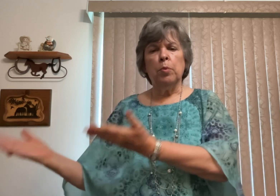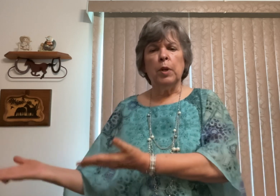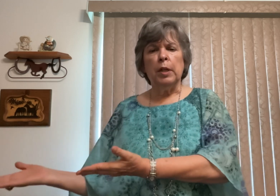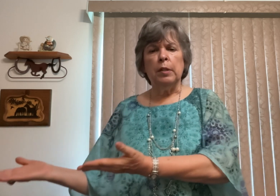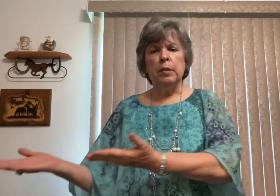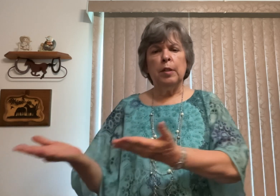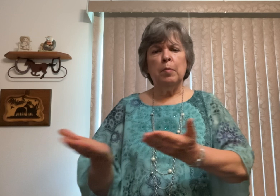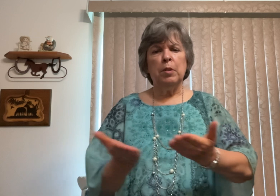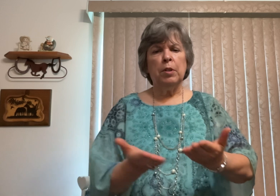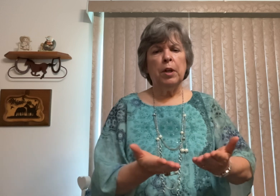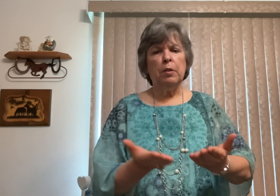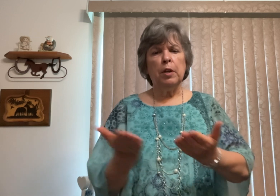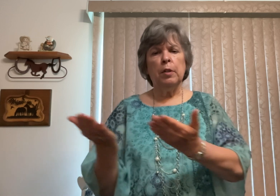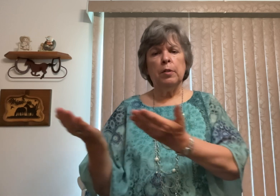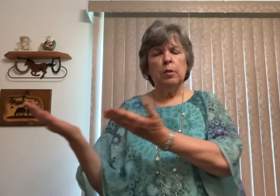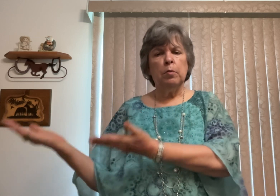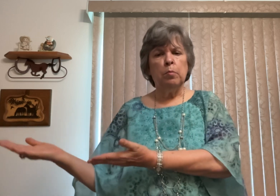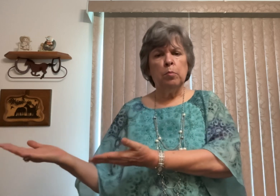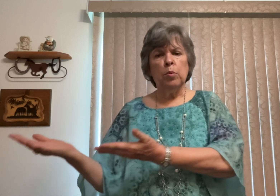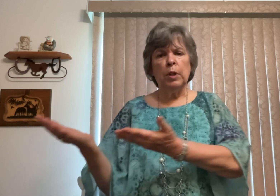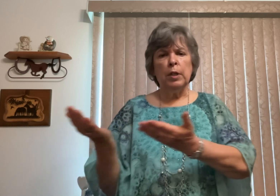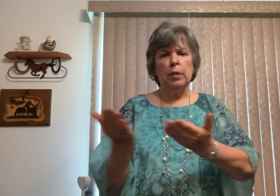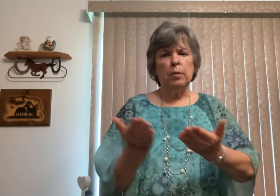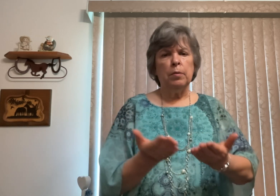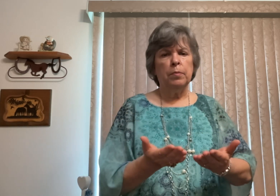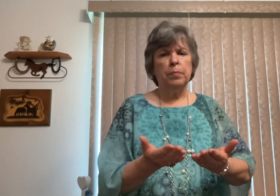Bring is the same as carry, so bring.